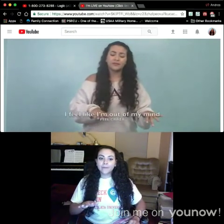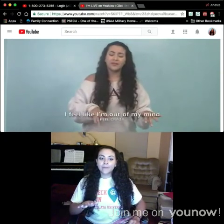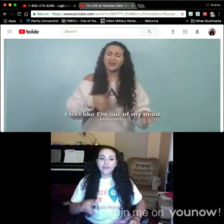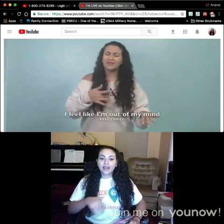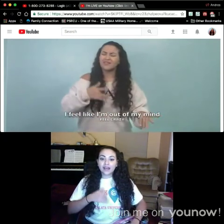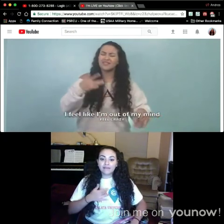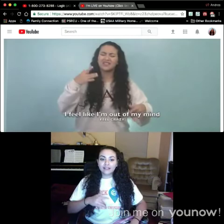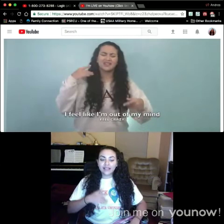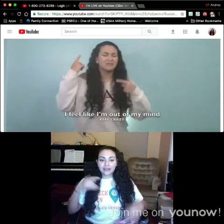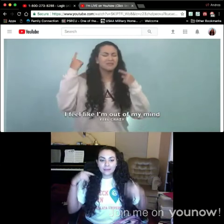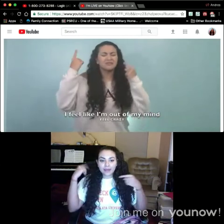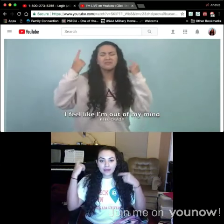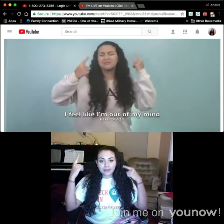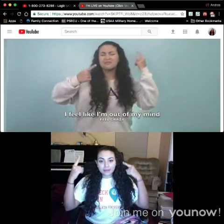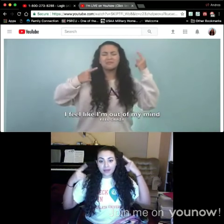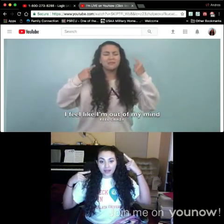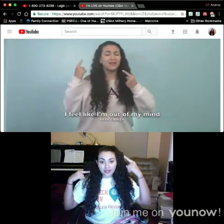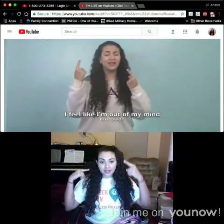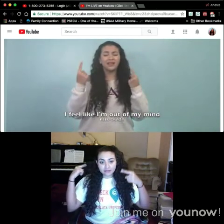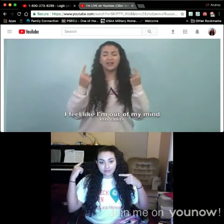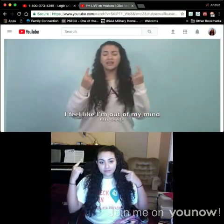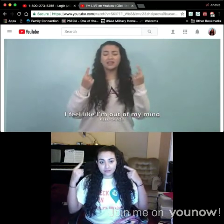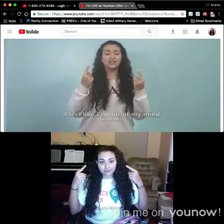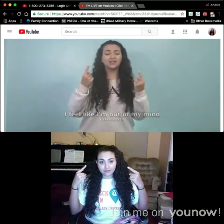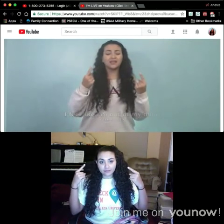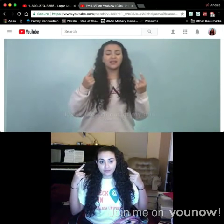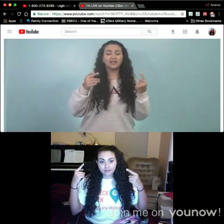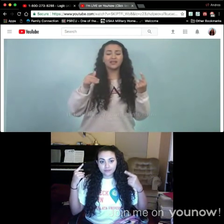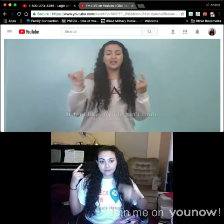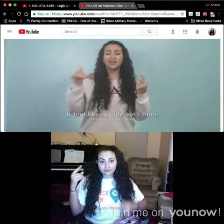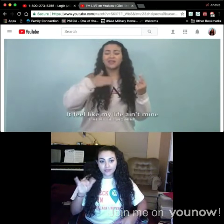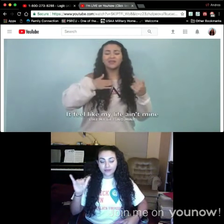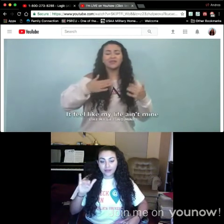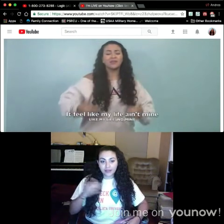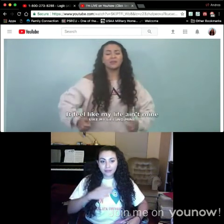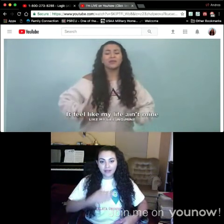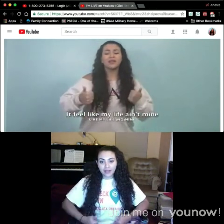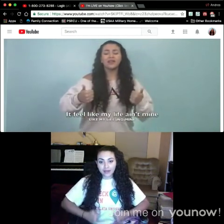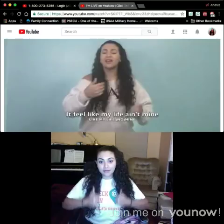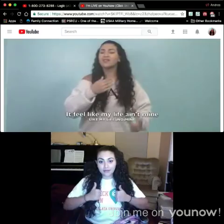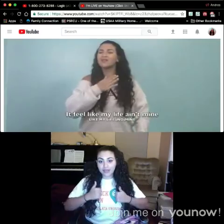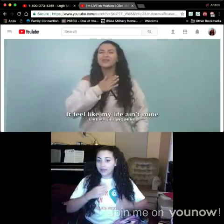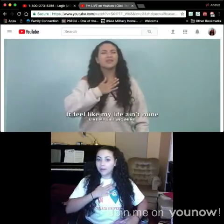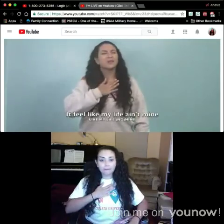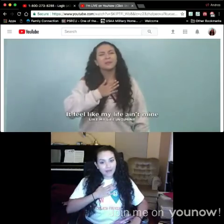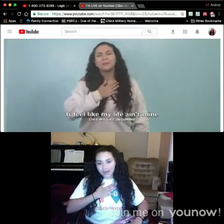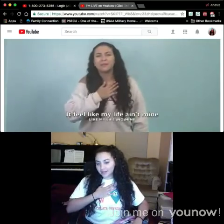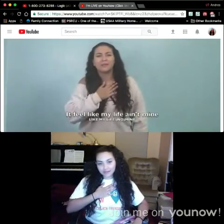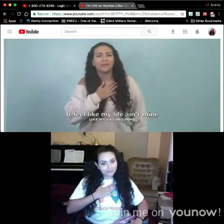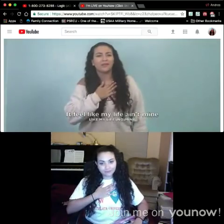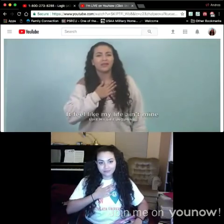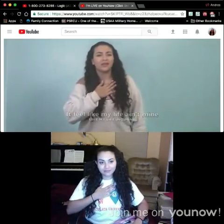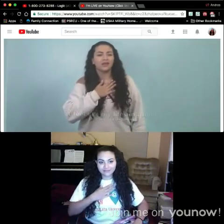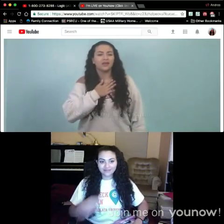I feel like I'm out of my mind. It felt like my life ain't